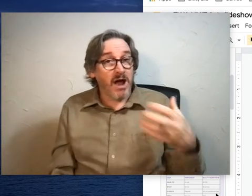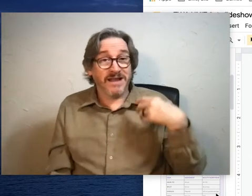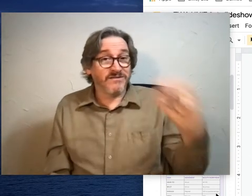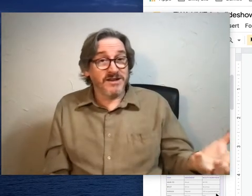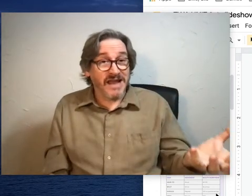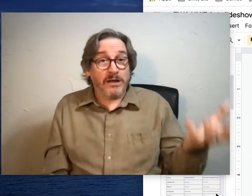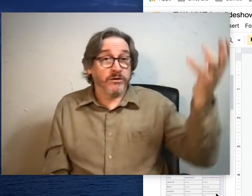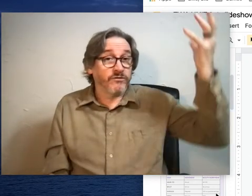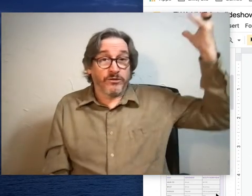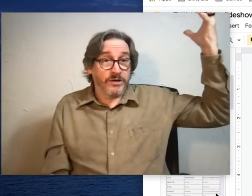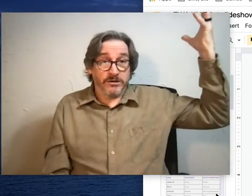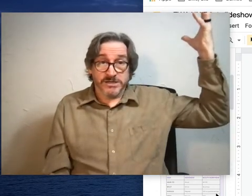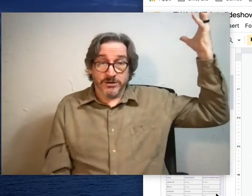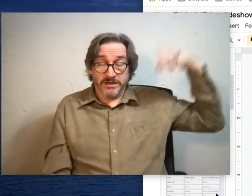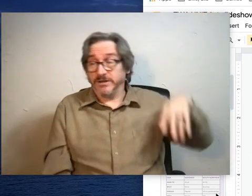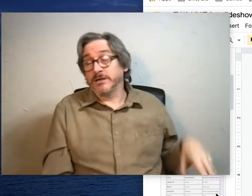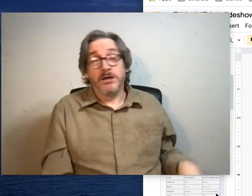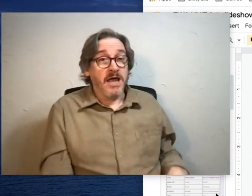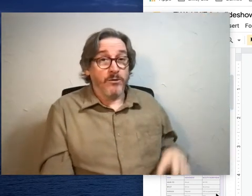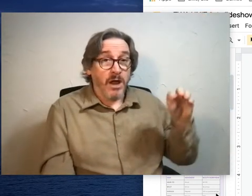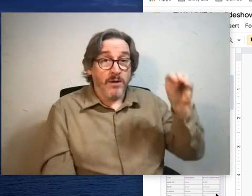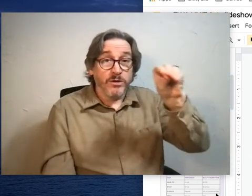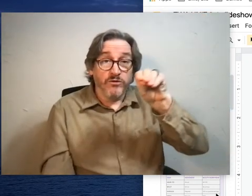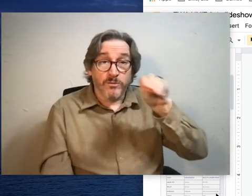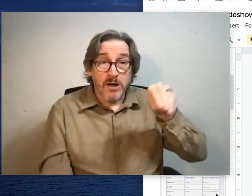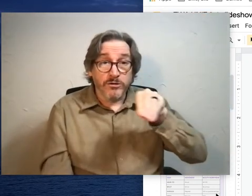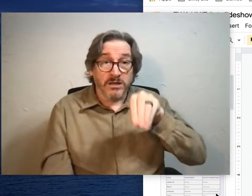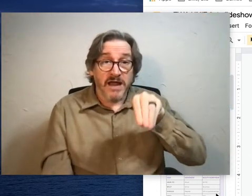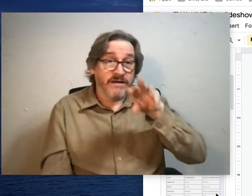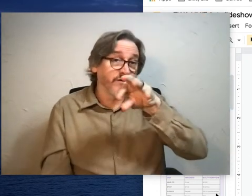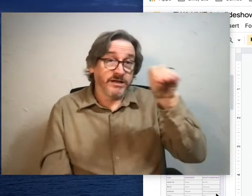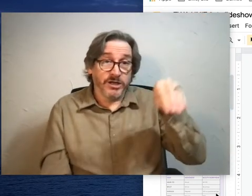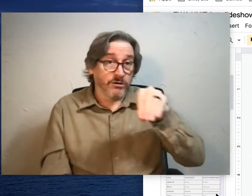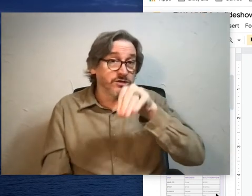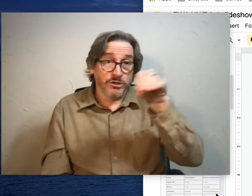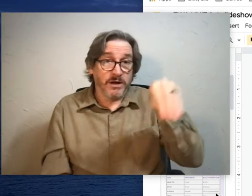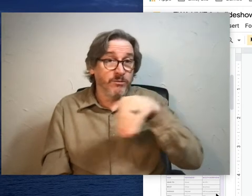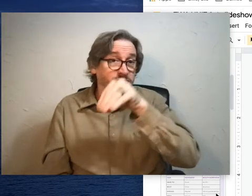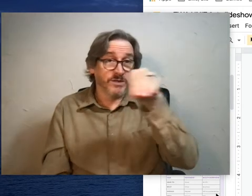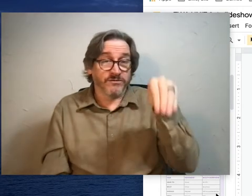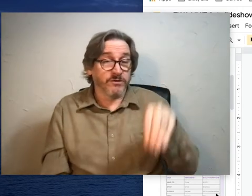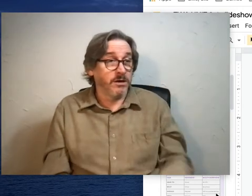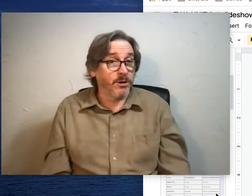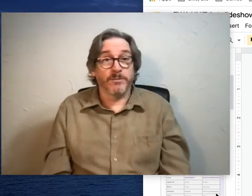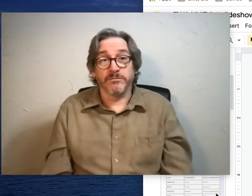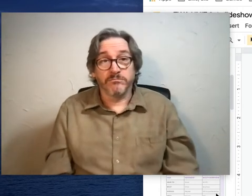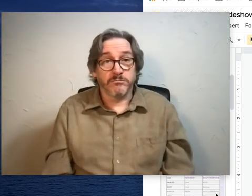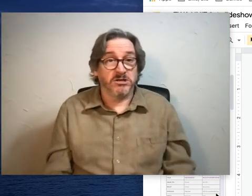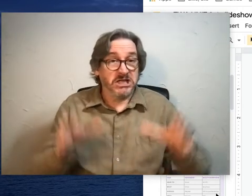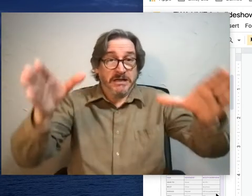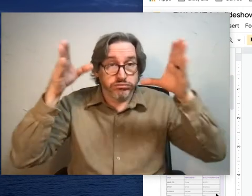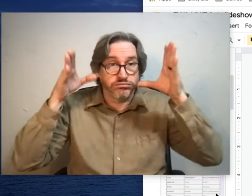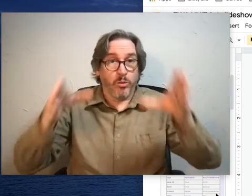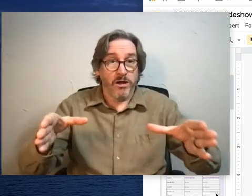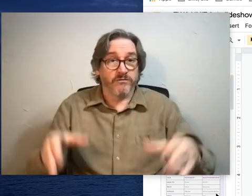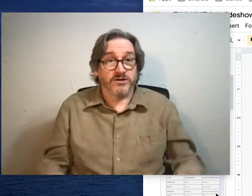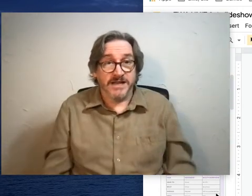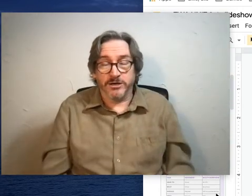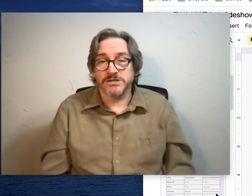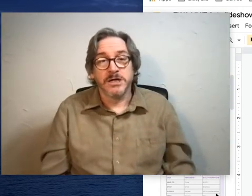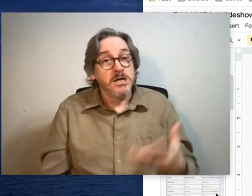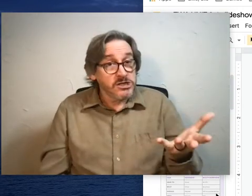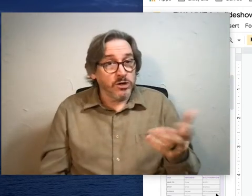So I lived in Lakewood for 30 years near Cleveland, and I would move around a lot. Every year or two, I'd move to a different apartment until I had one